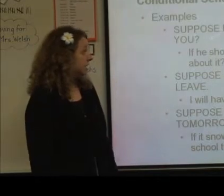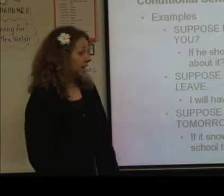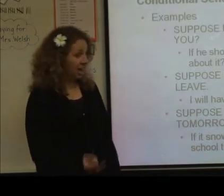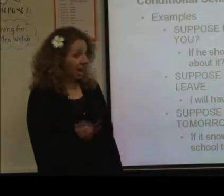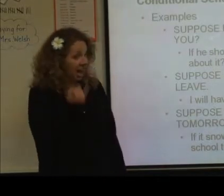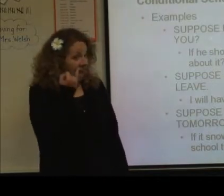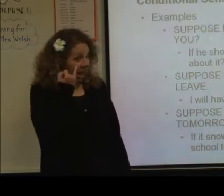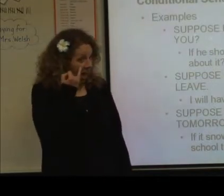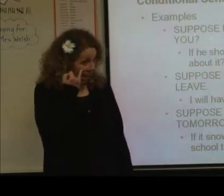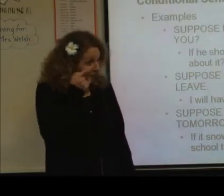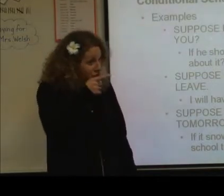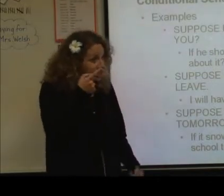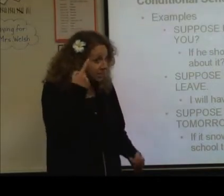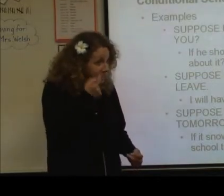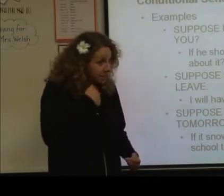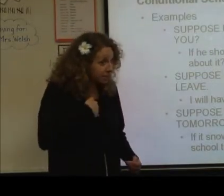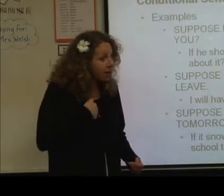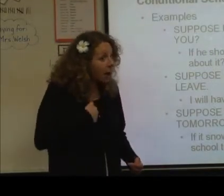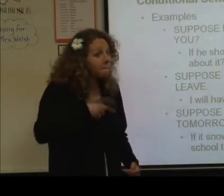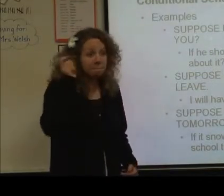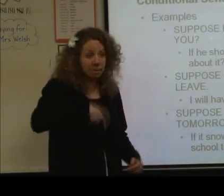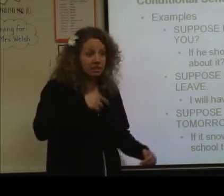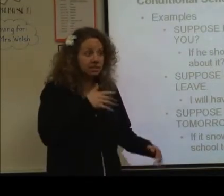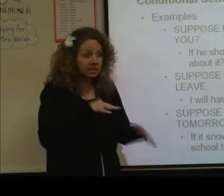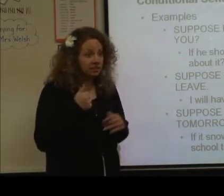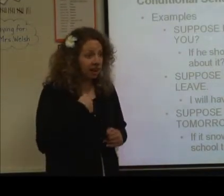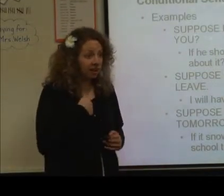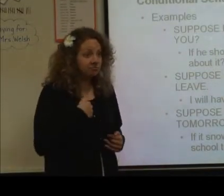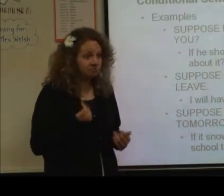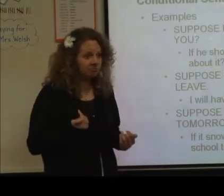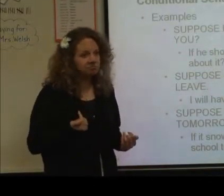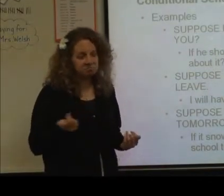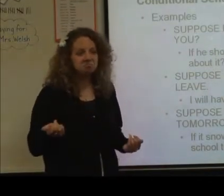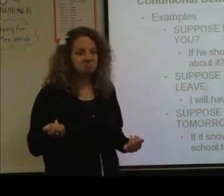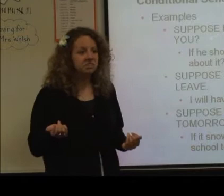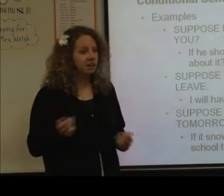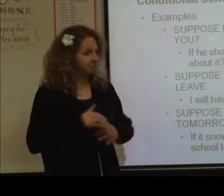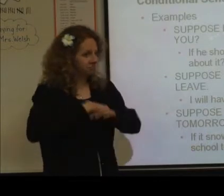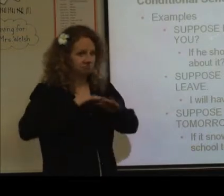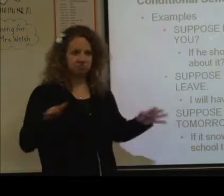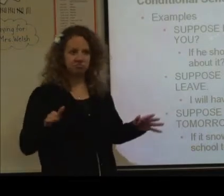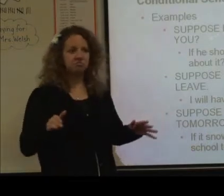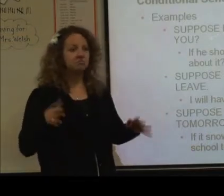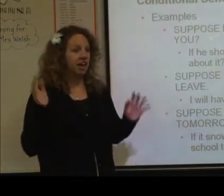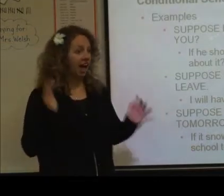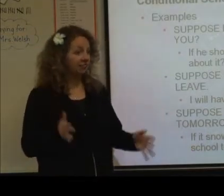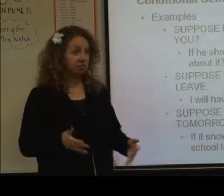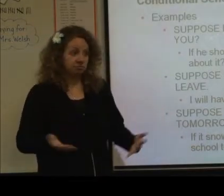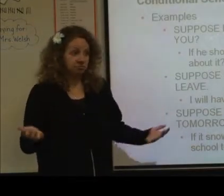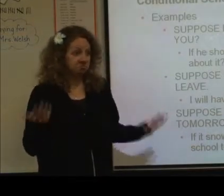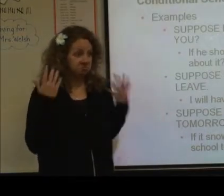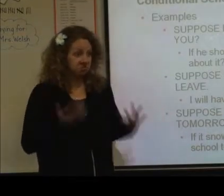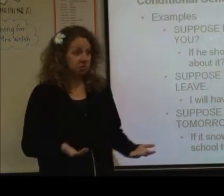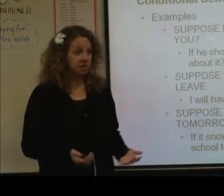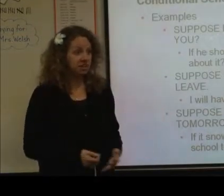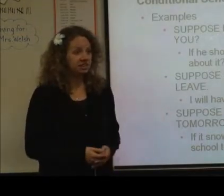Like, if she sees me, must leave. I must leave. Yeah. Because I have to. It's the way it